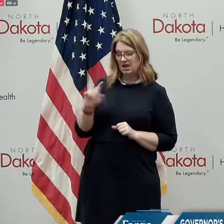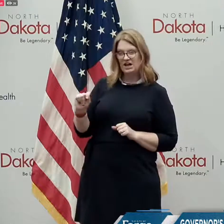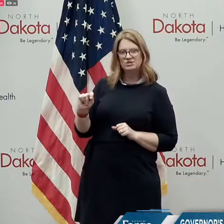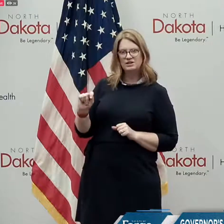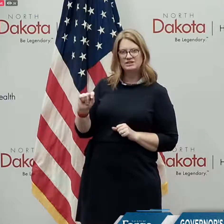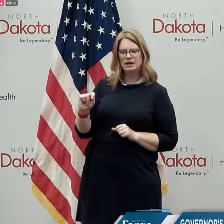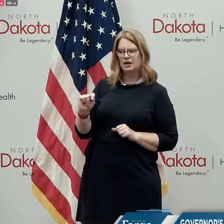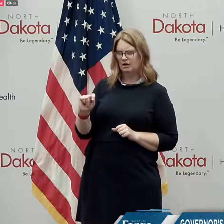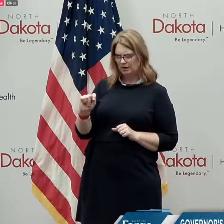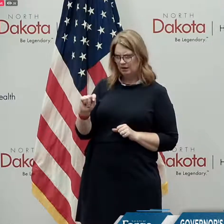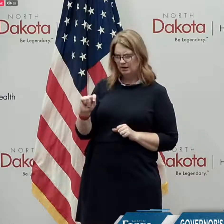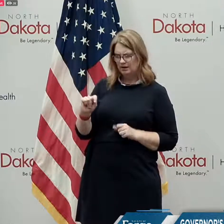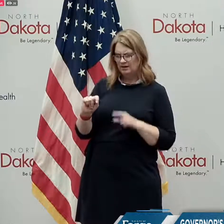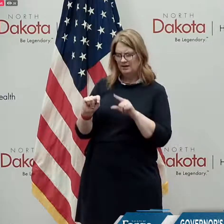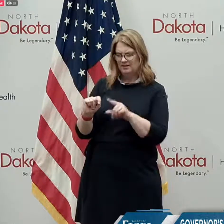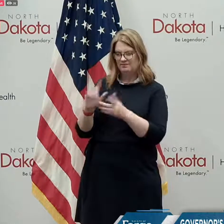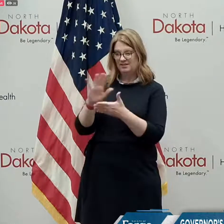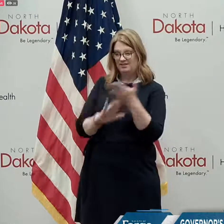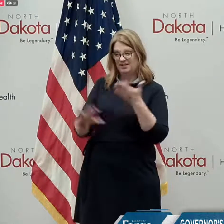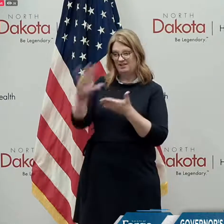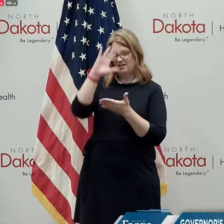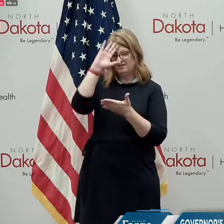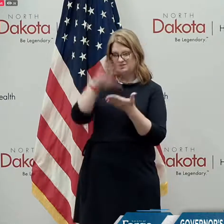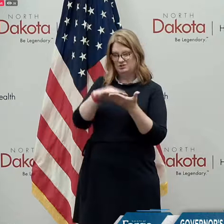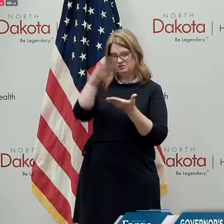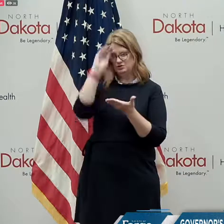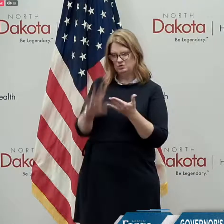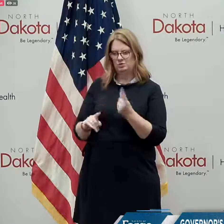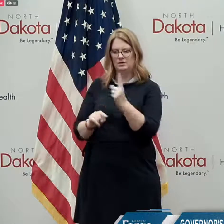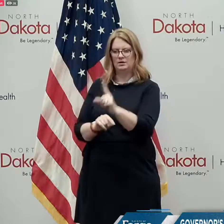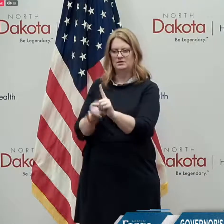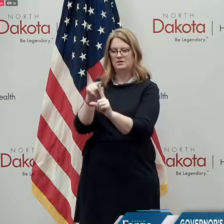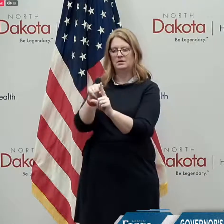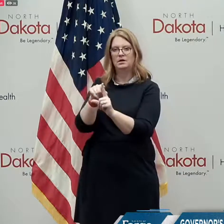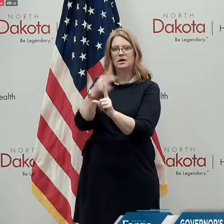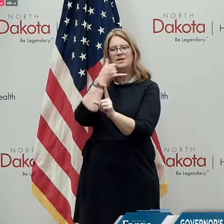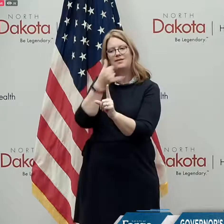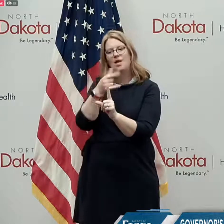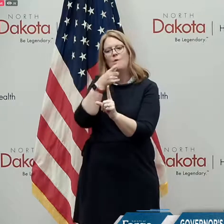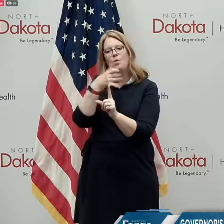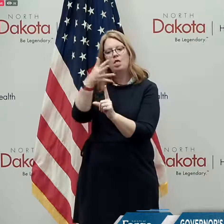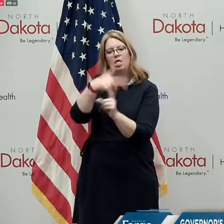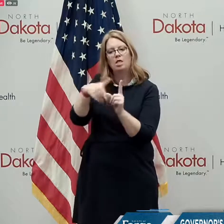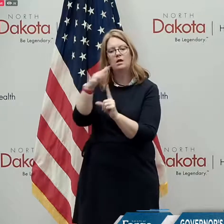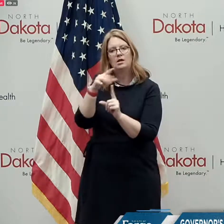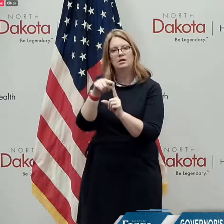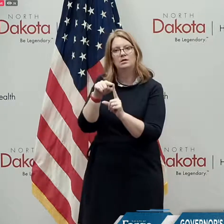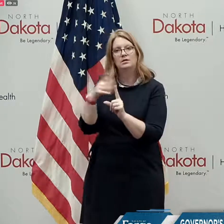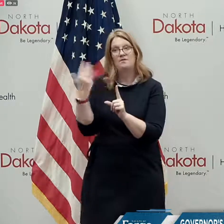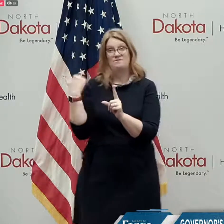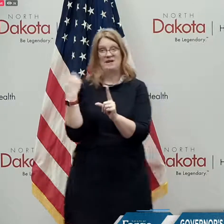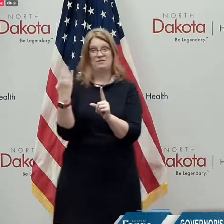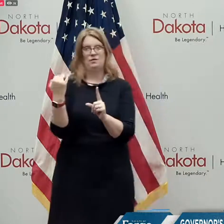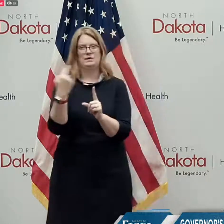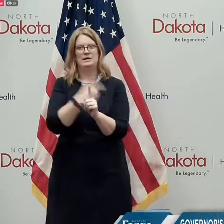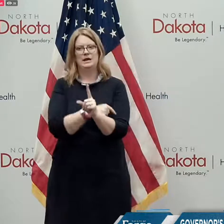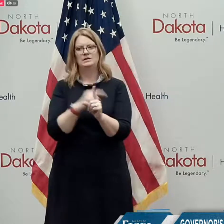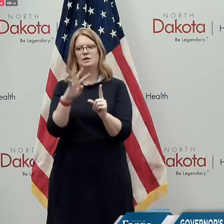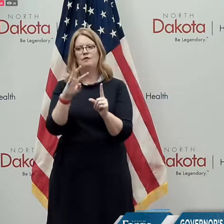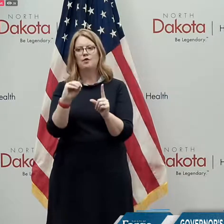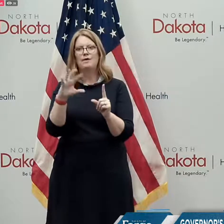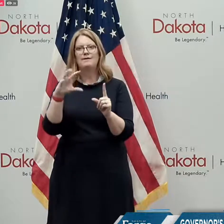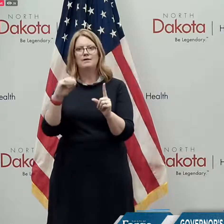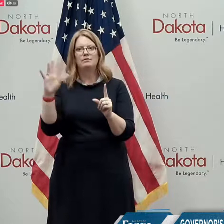where the average college student probably has 40 to 50 contacts over 14 days. How do you do that? How do